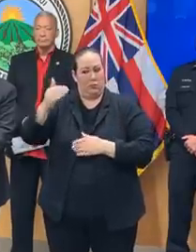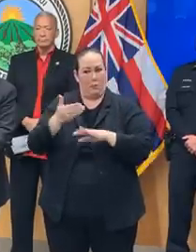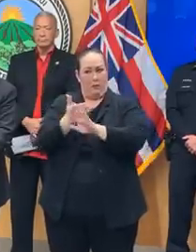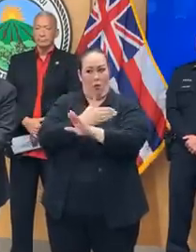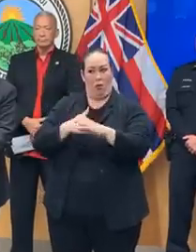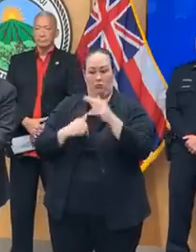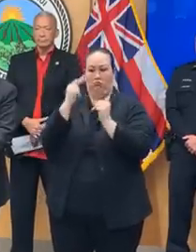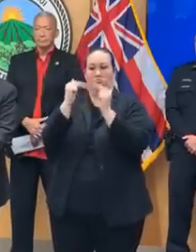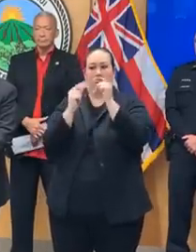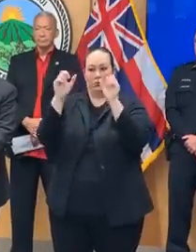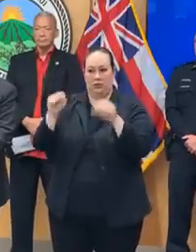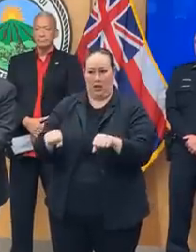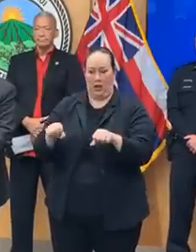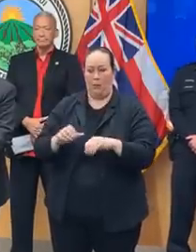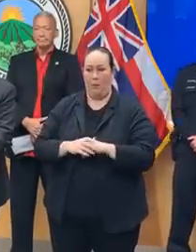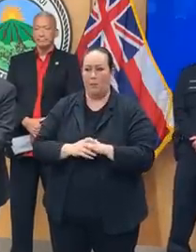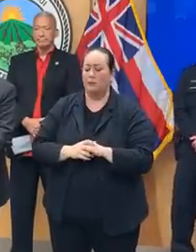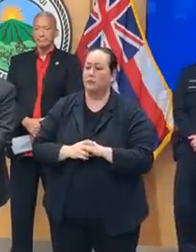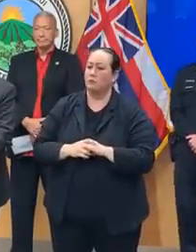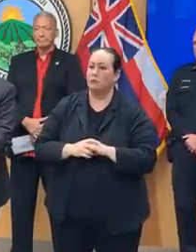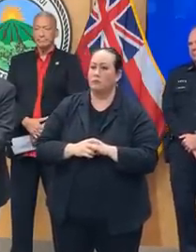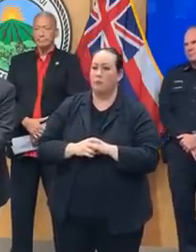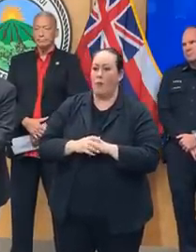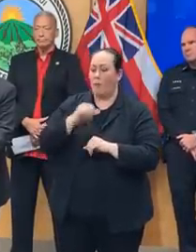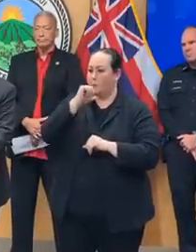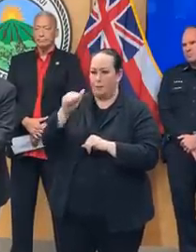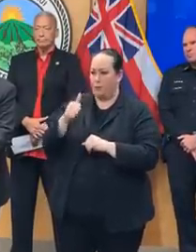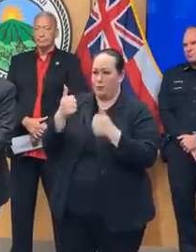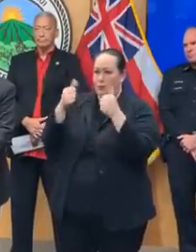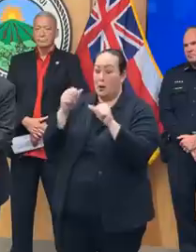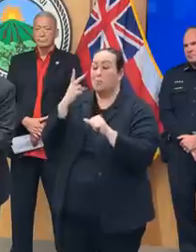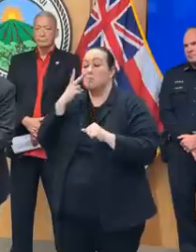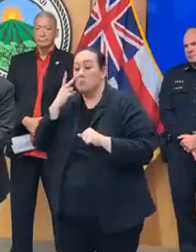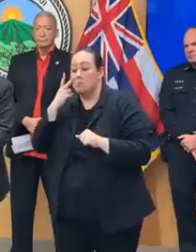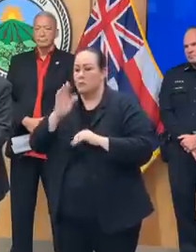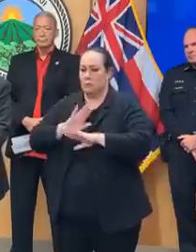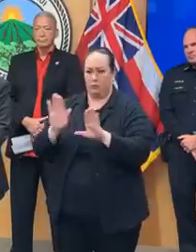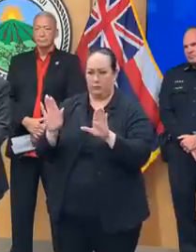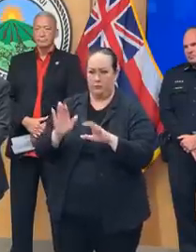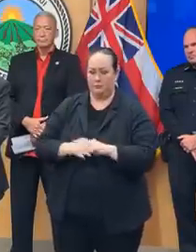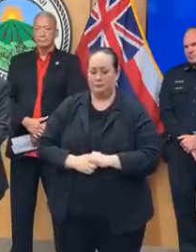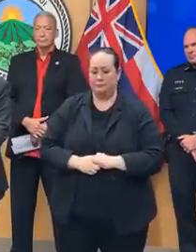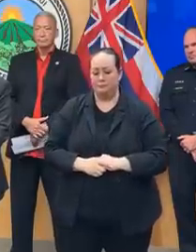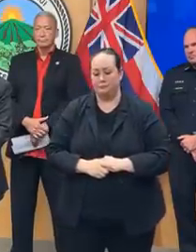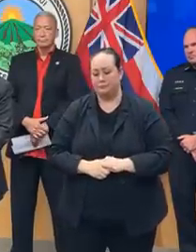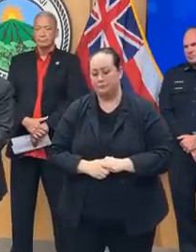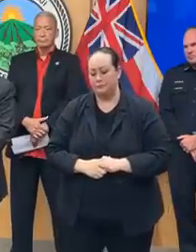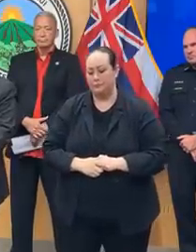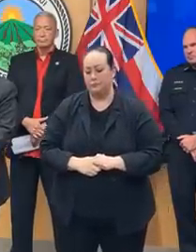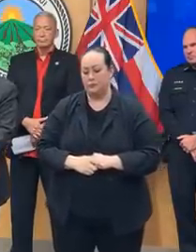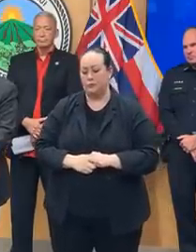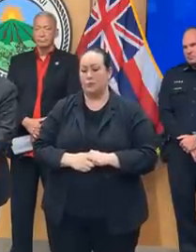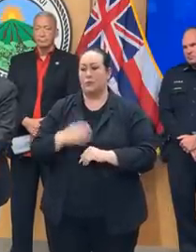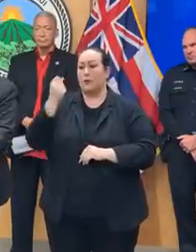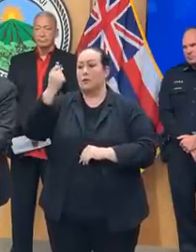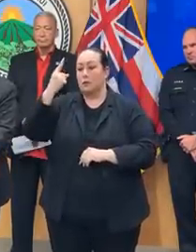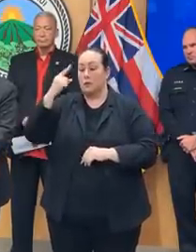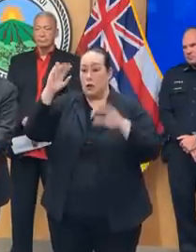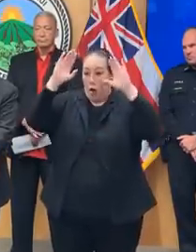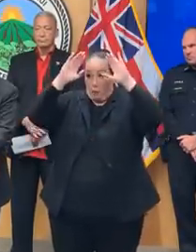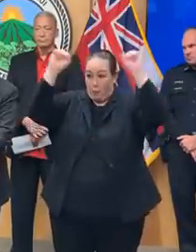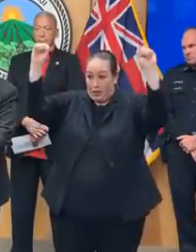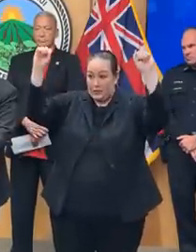building could be done. So don't make the mistake of testing us in that space, please. A couple other points. The president's coming. The